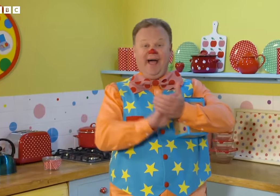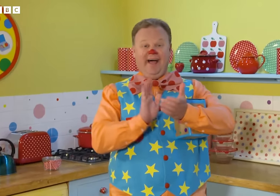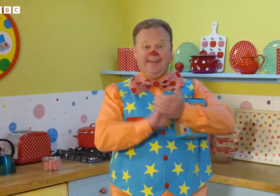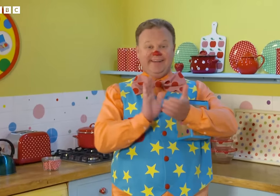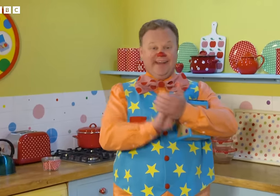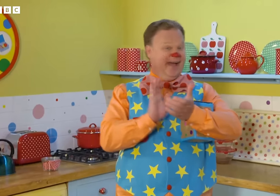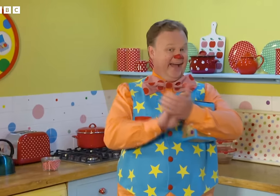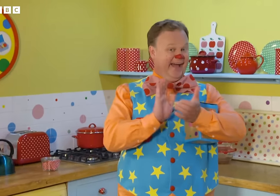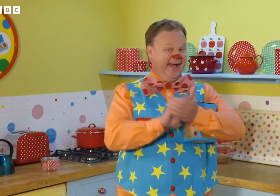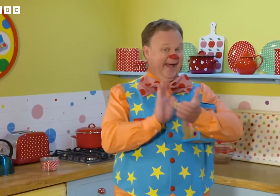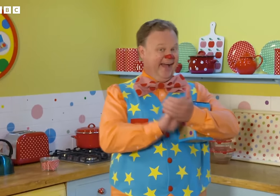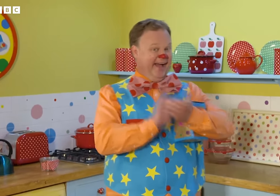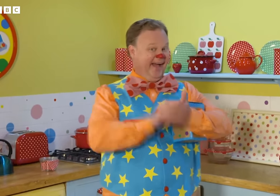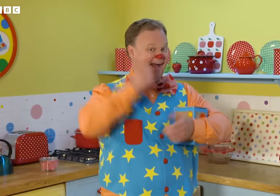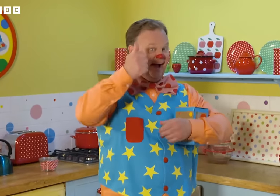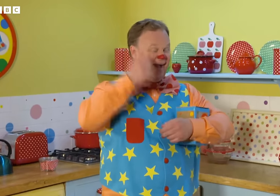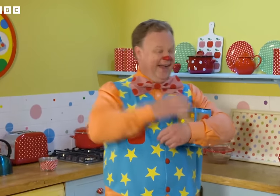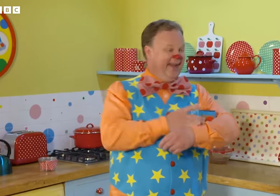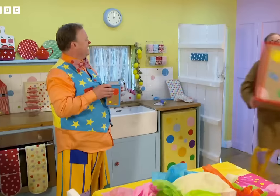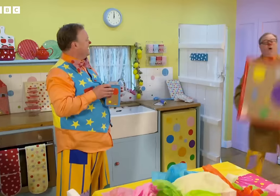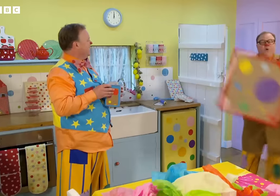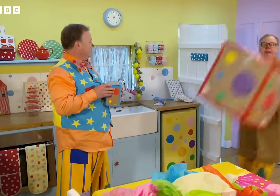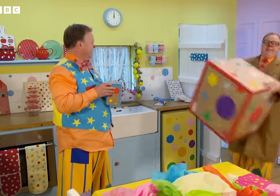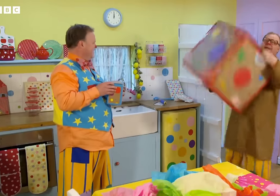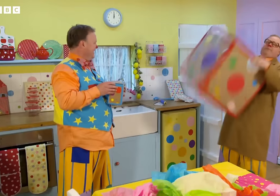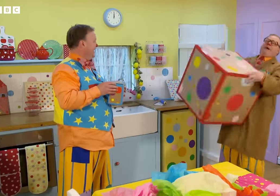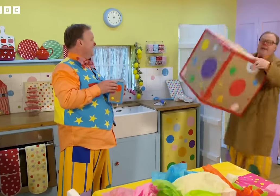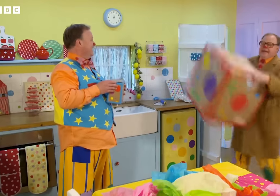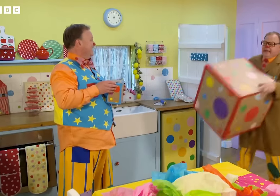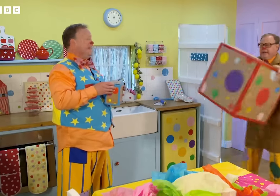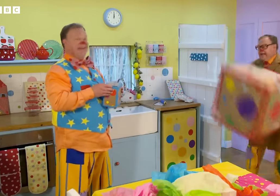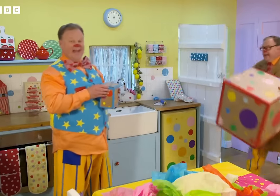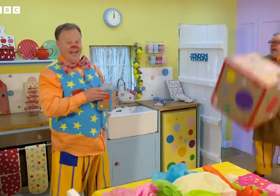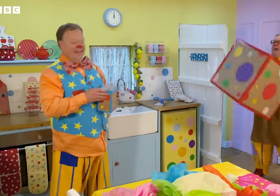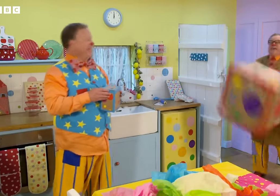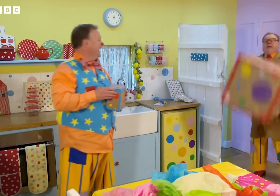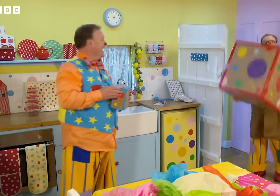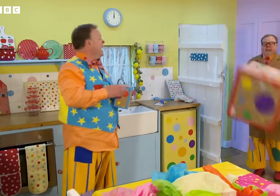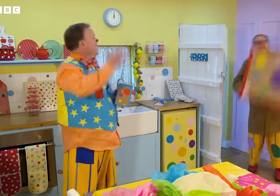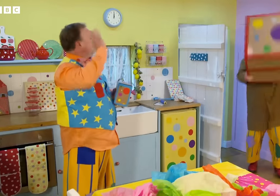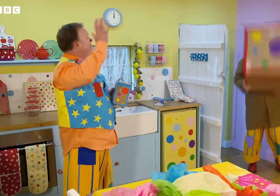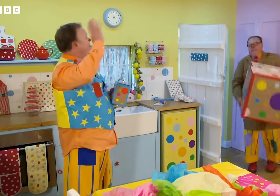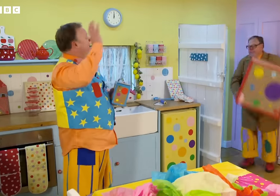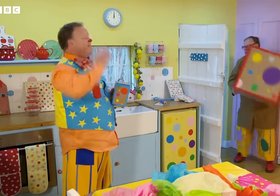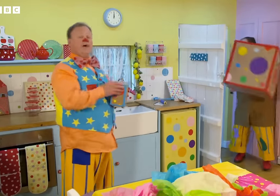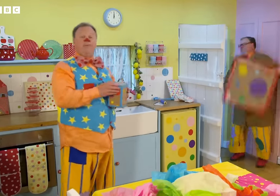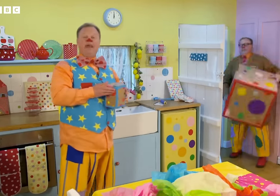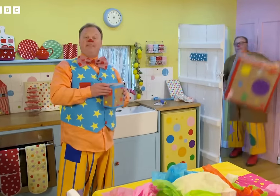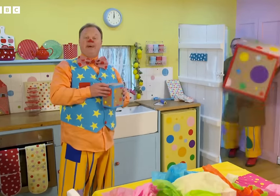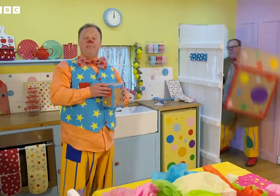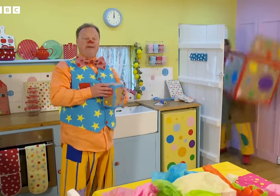Well done, Shopkeeper Tumble. It's all right, all in a day's work. Have a nice day. Bye-bye, Shopkeeper Tumble.